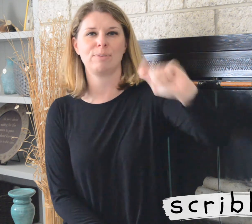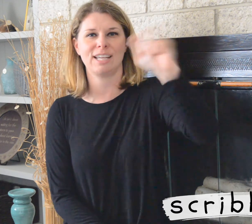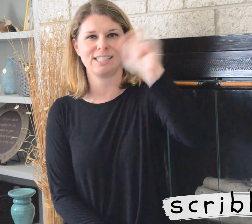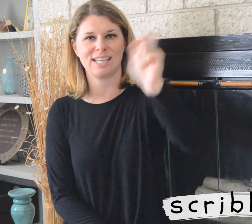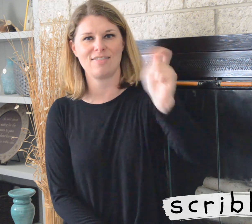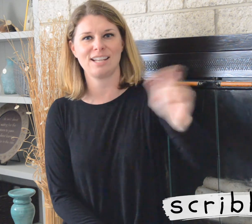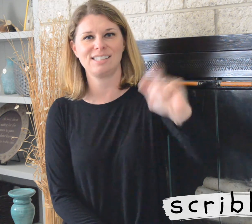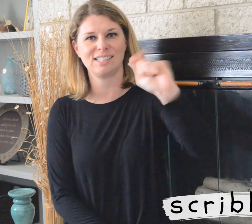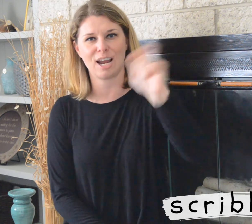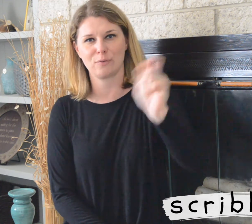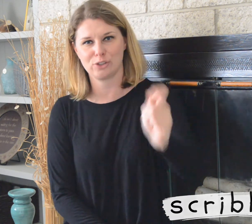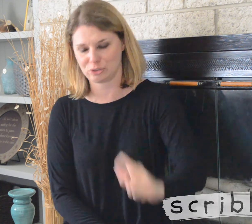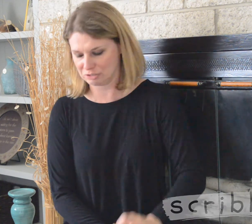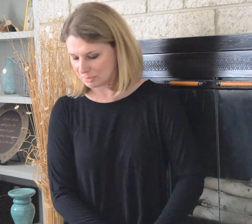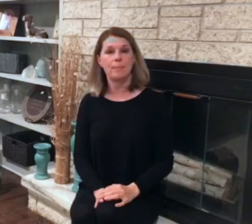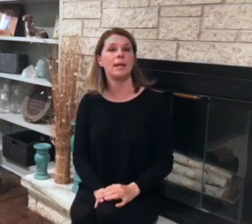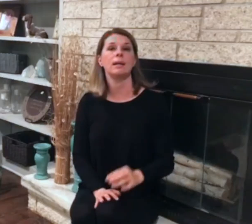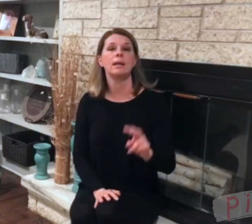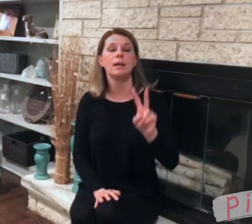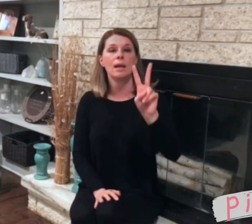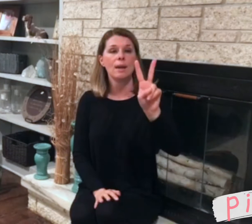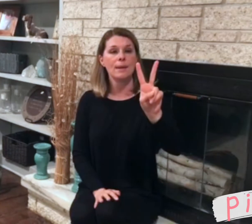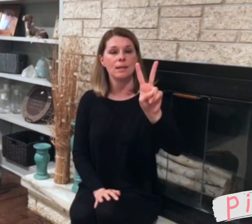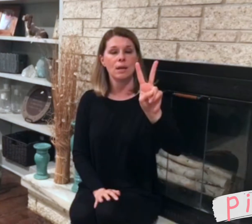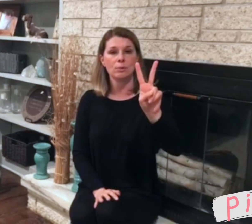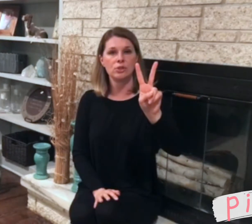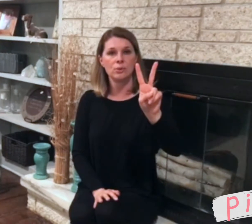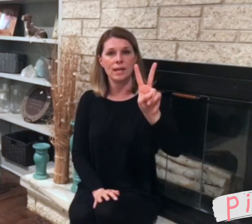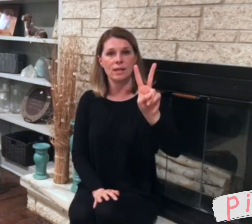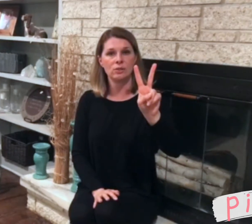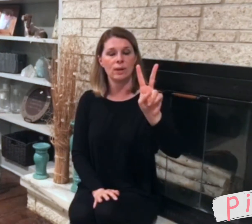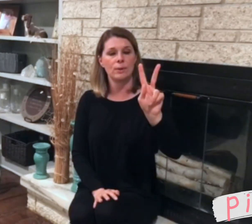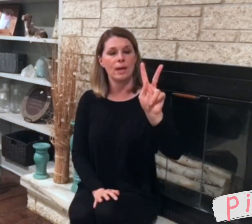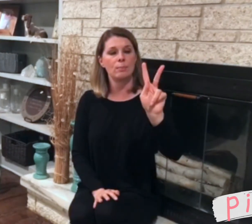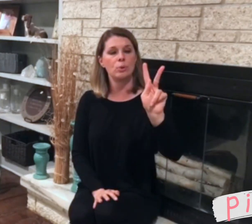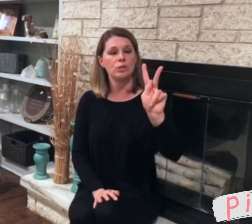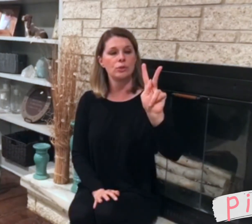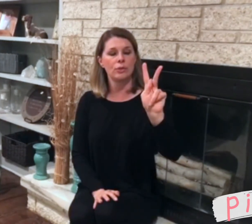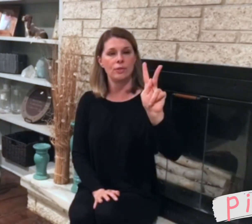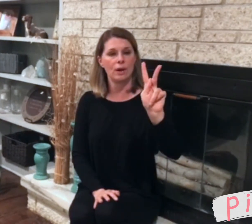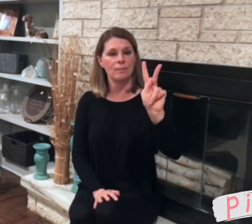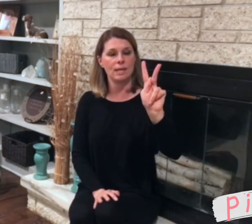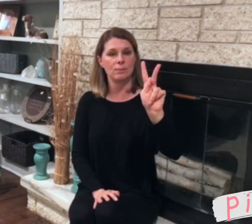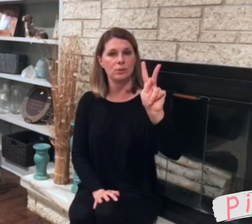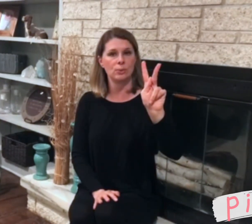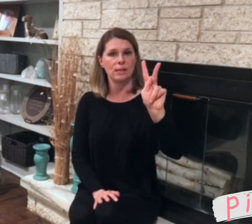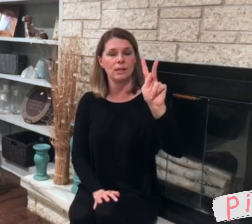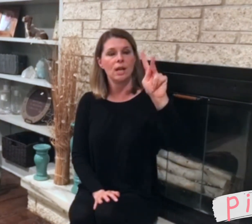place, and that's the sign for scribble. Pink. Make a number 2 with the hand you write with and put your thumb in between. You're